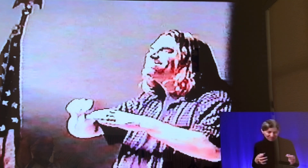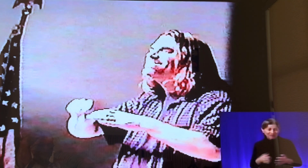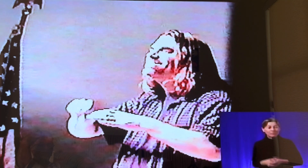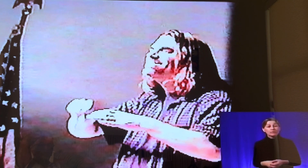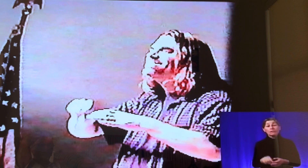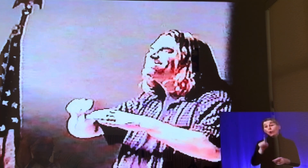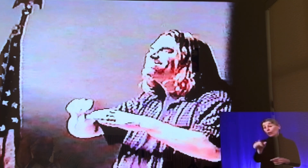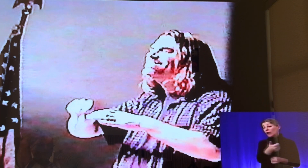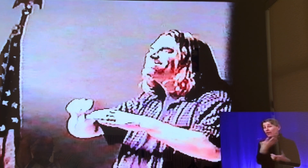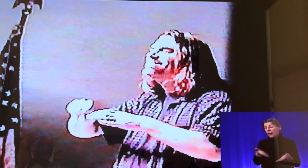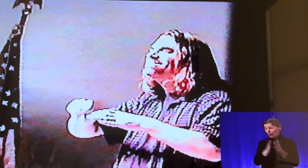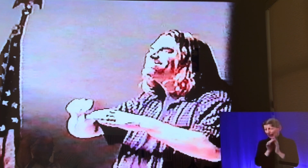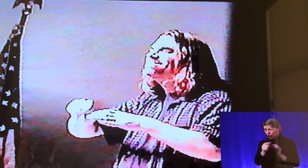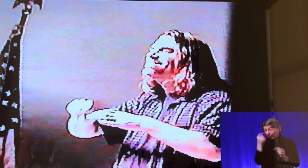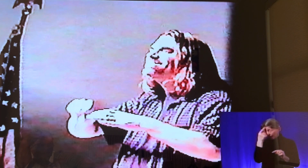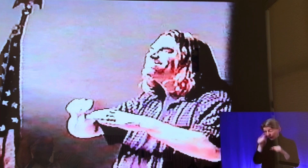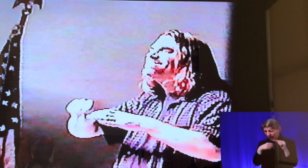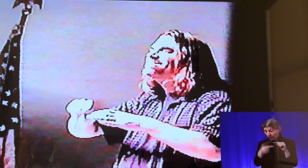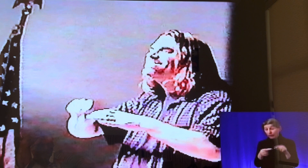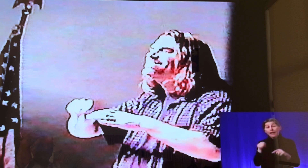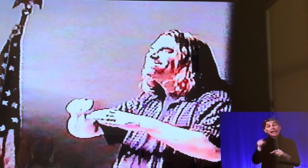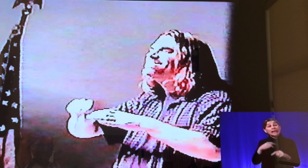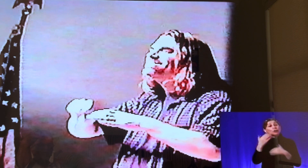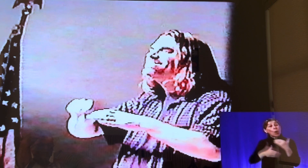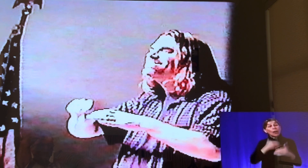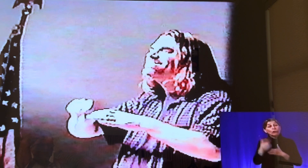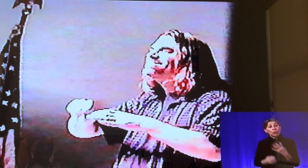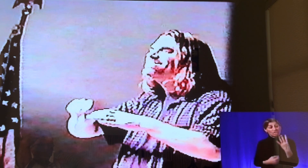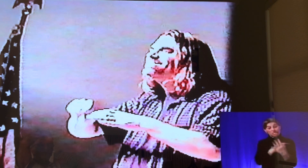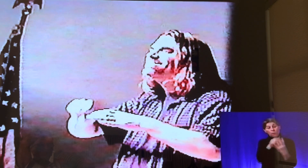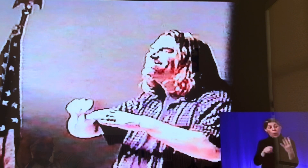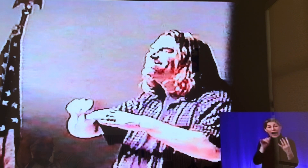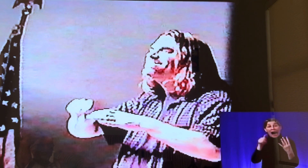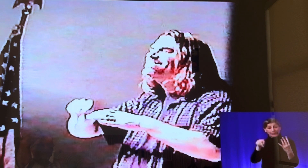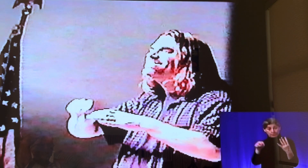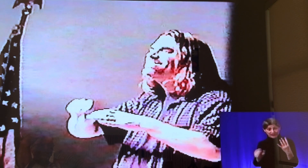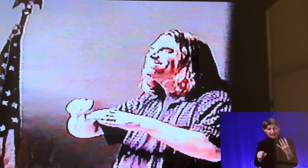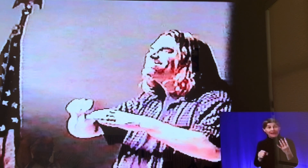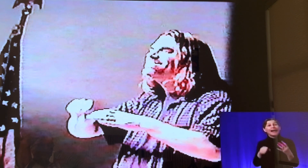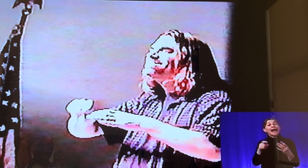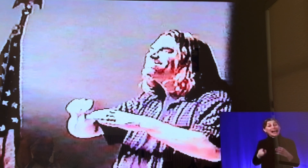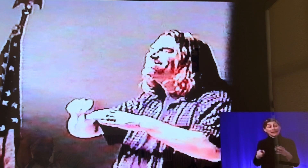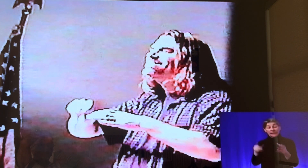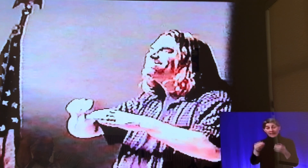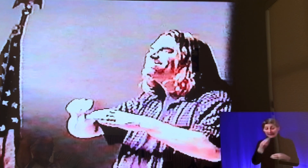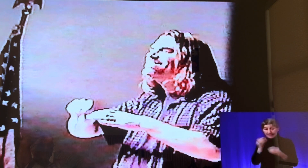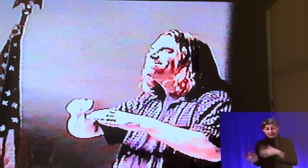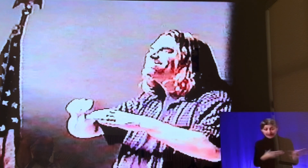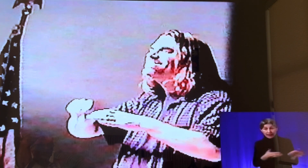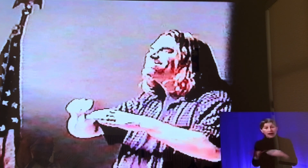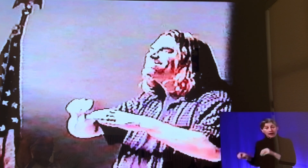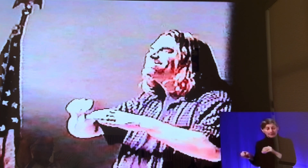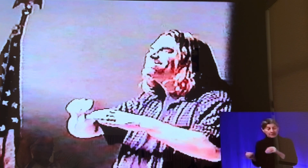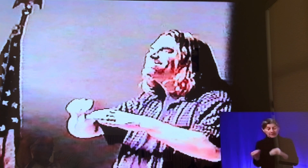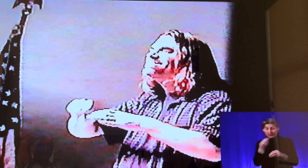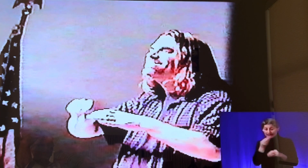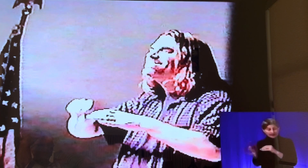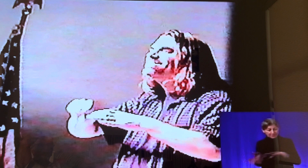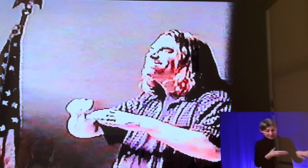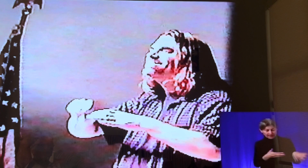ask you to think about here, he's going through 4 items and he lays them aside and then he pulls another one in and lays it aside when he's